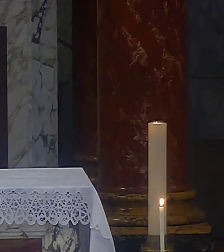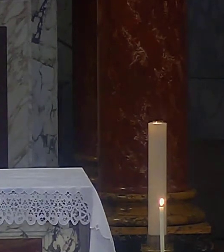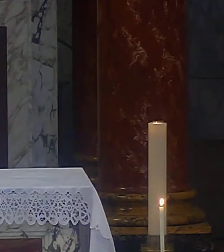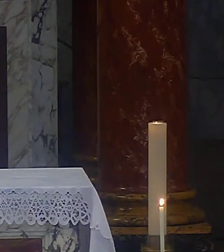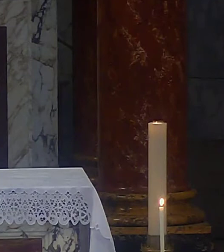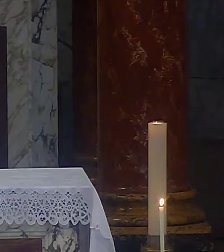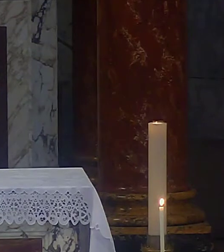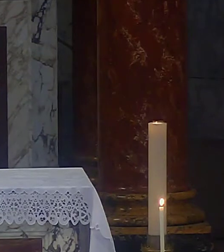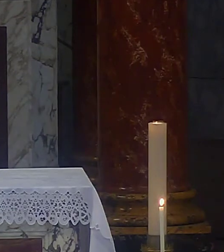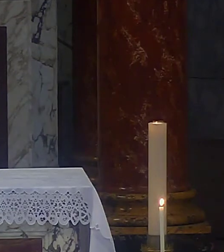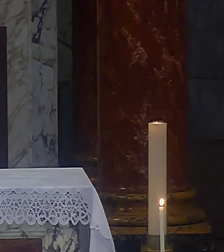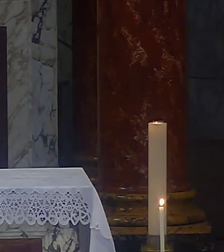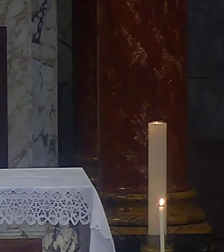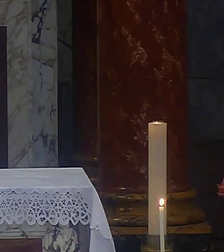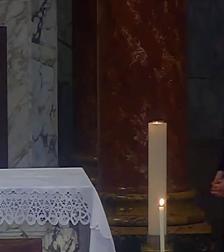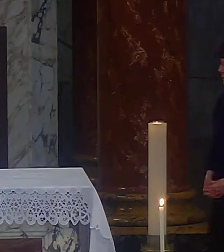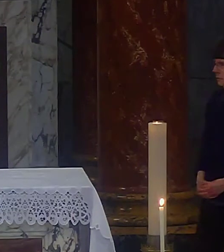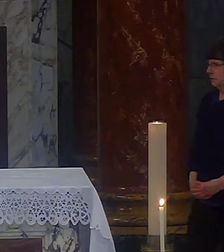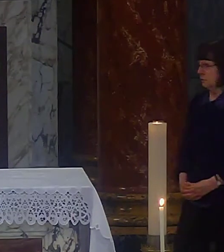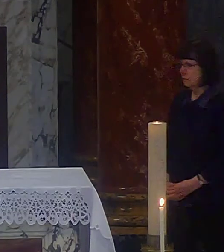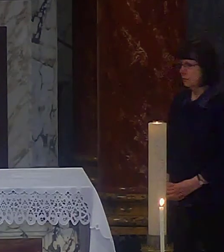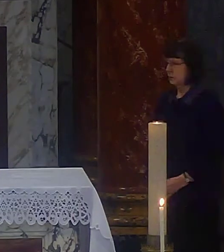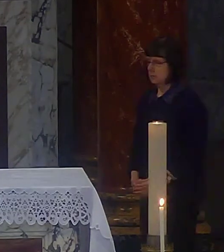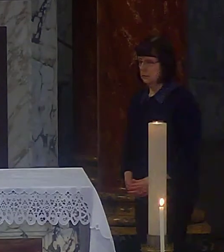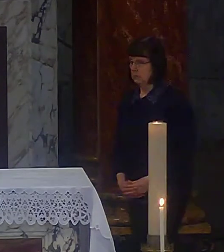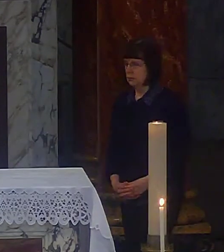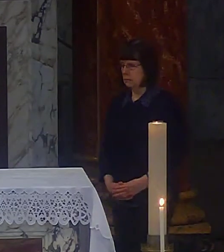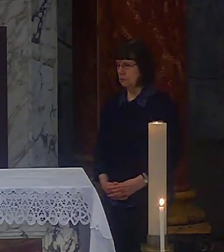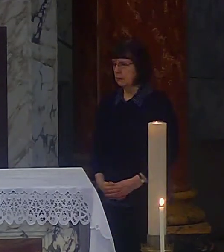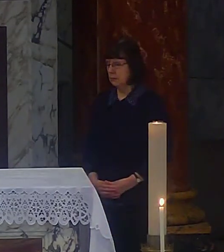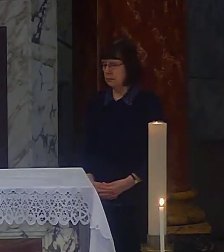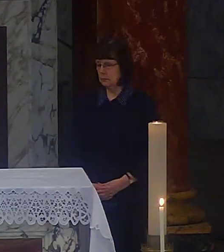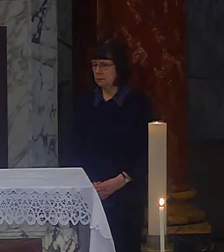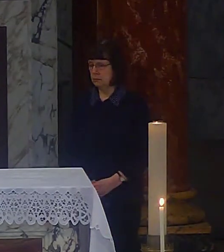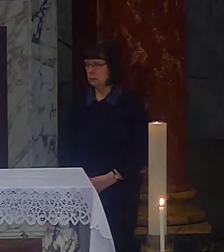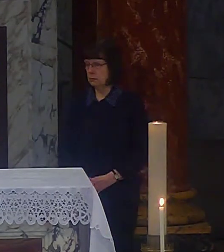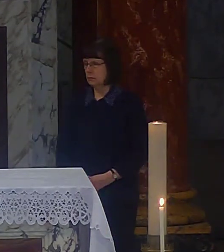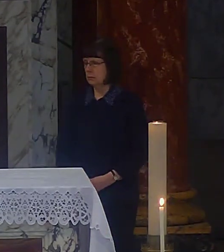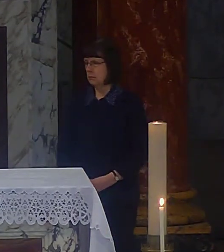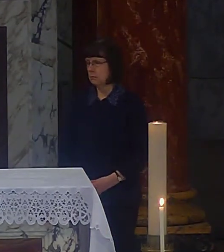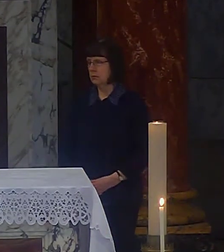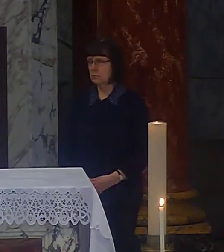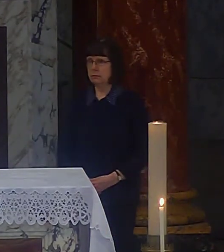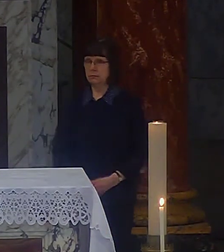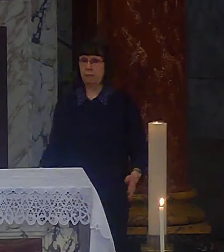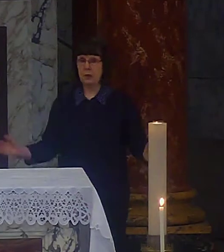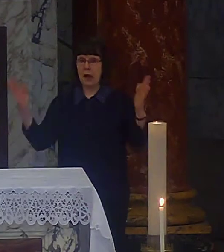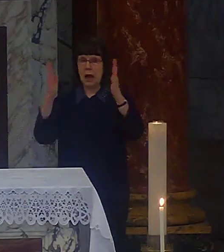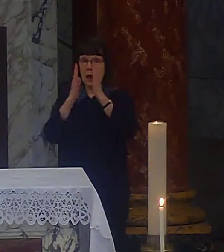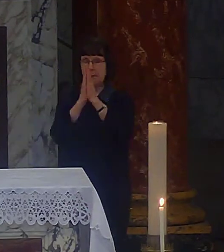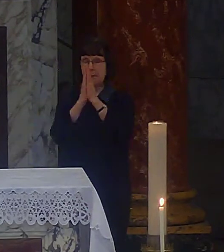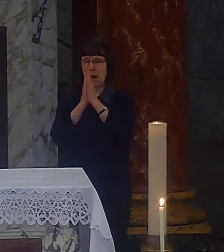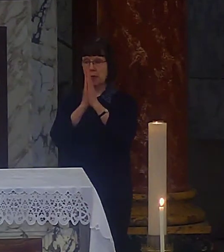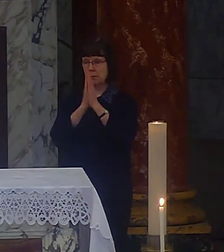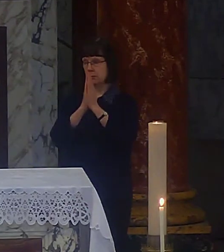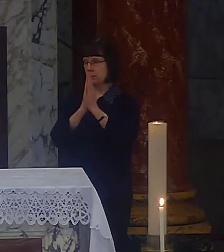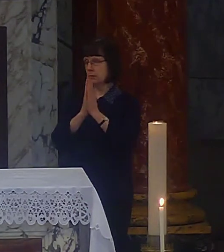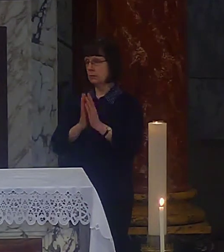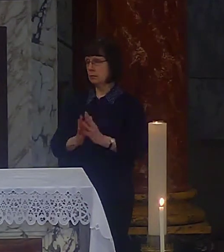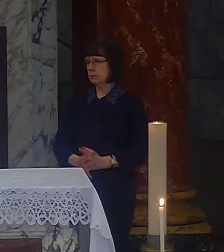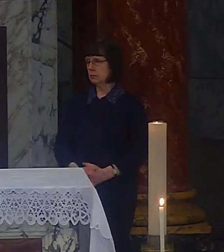Holy Spirit, all glory and honor is yours forever and ever. Amen.